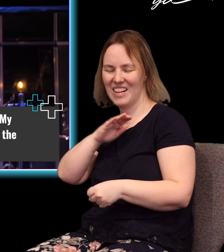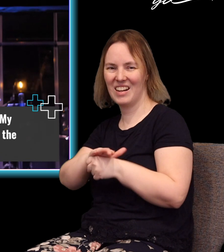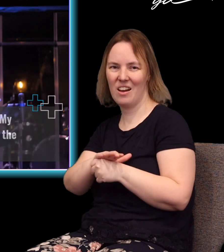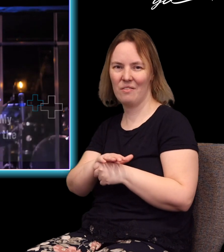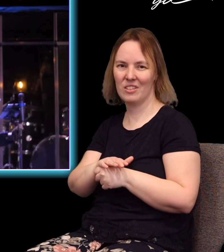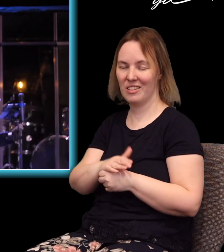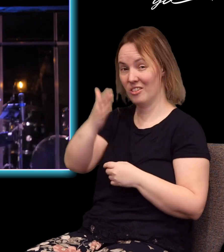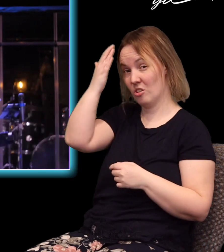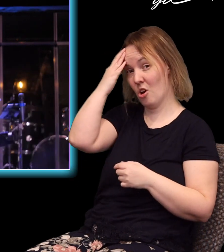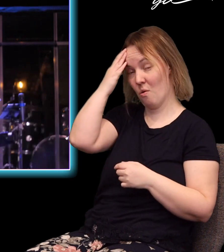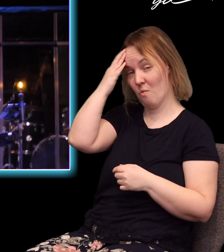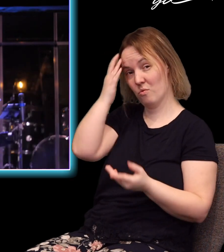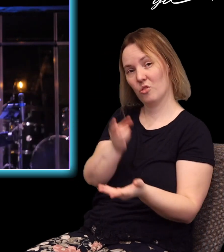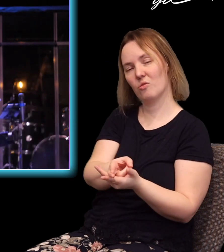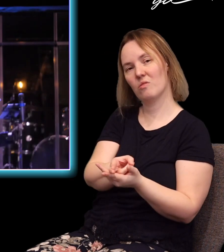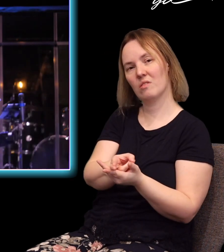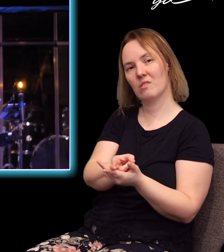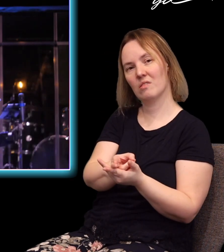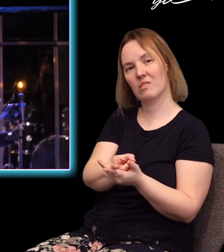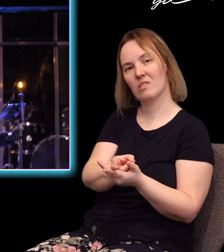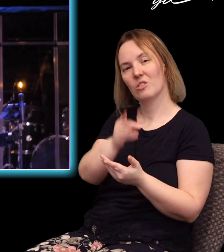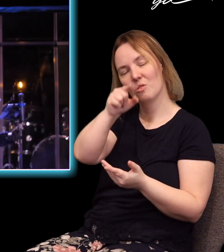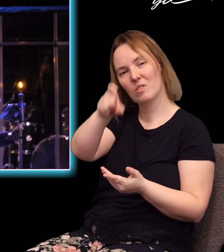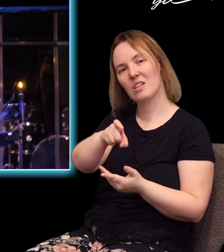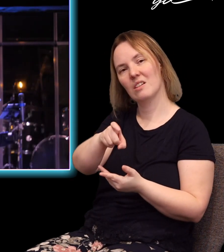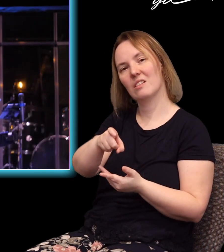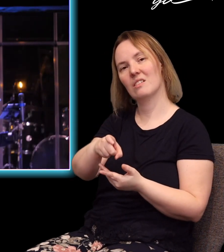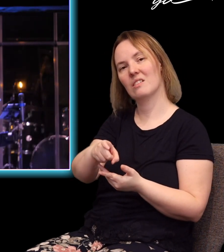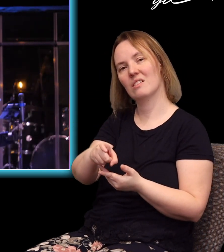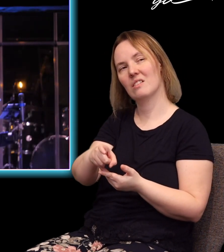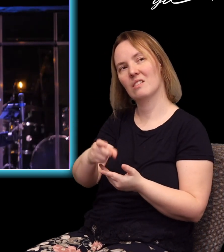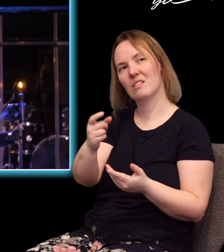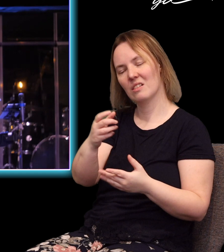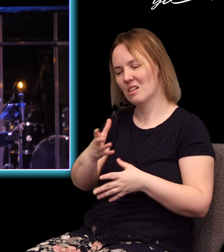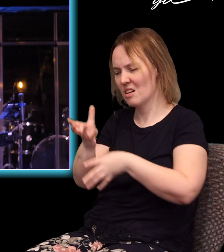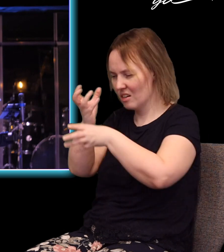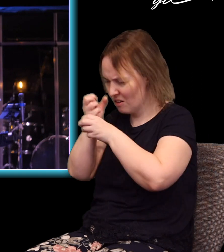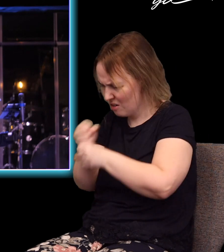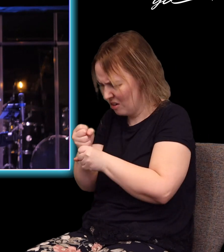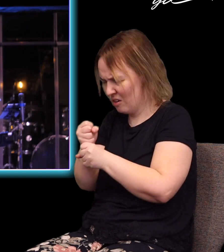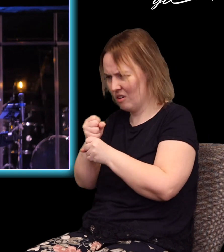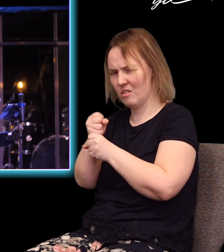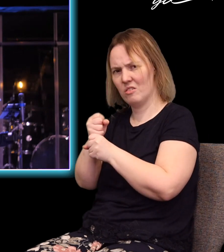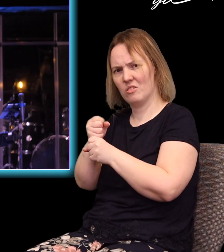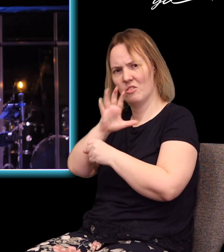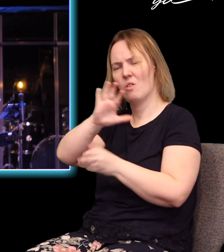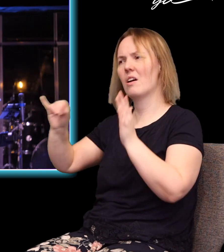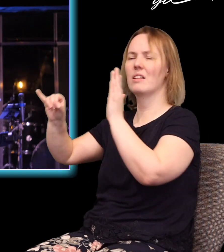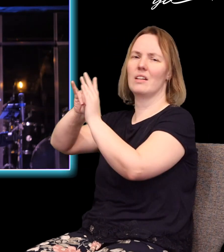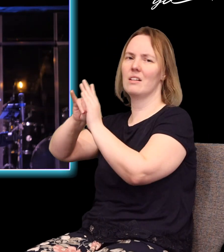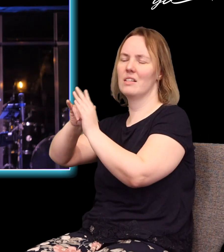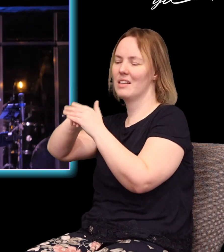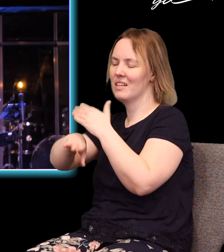not enough to have knowledge of the truth. You need to secure your identity